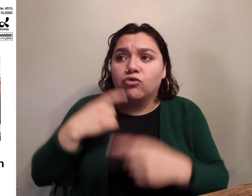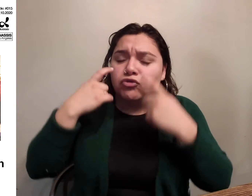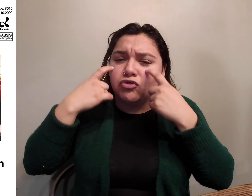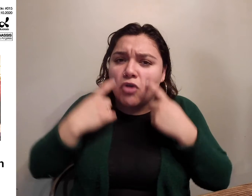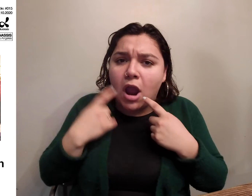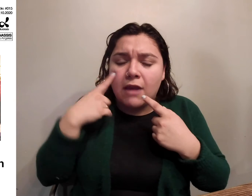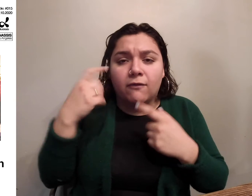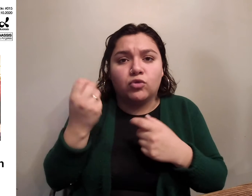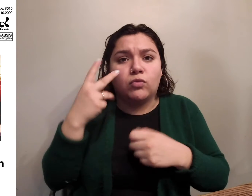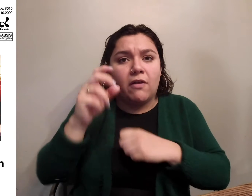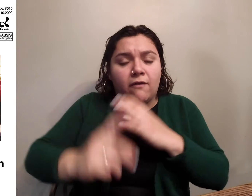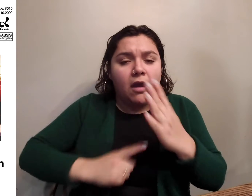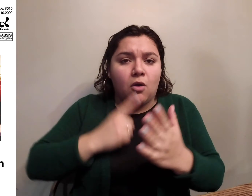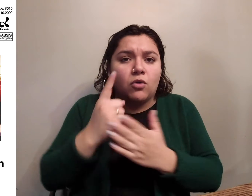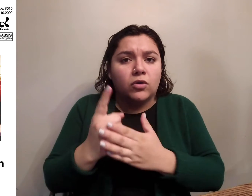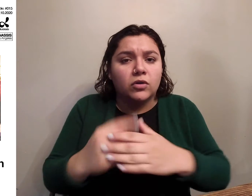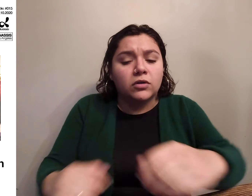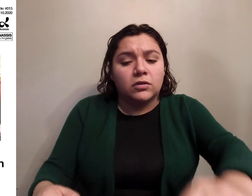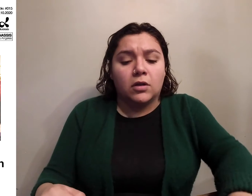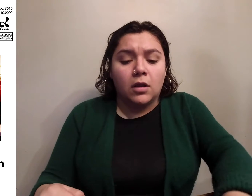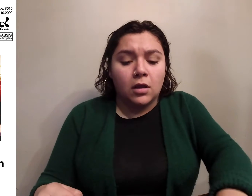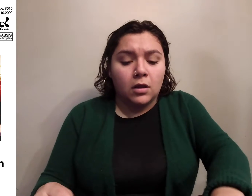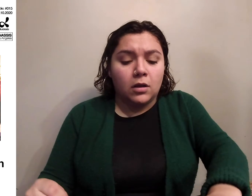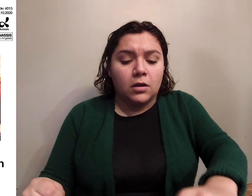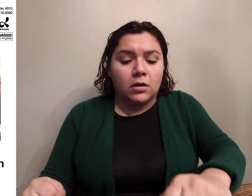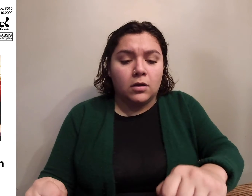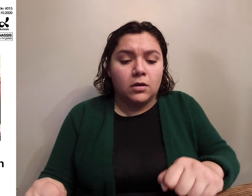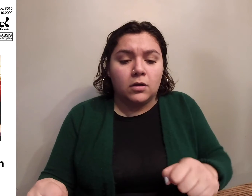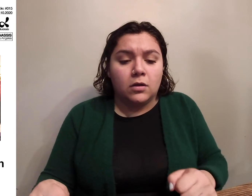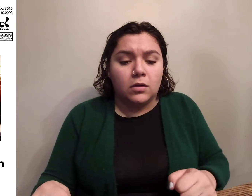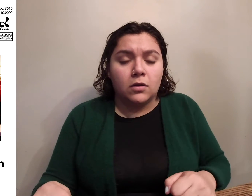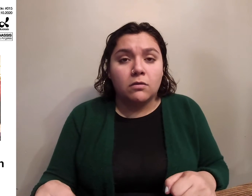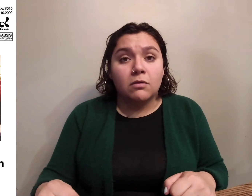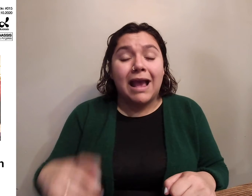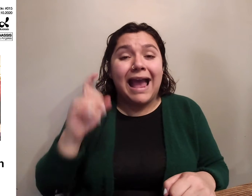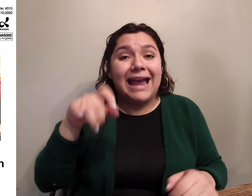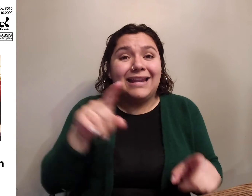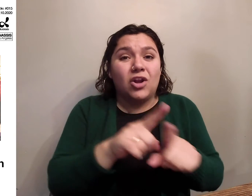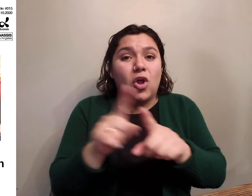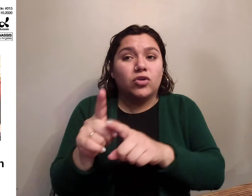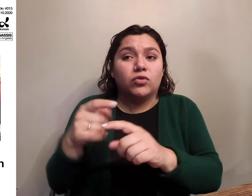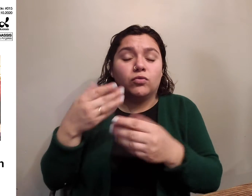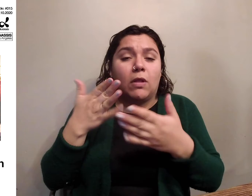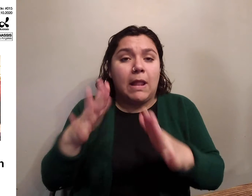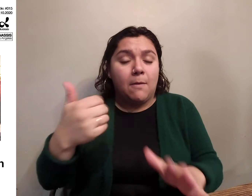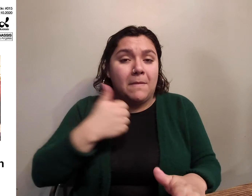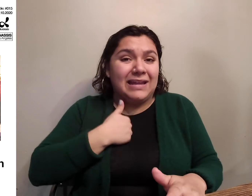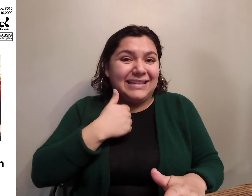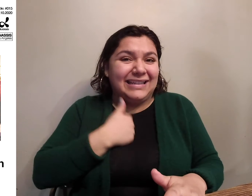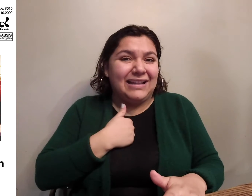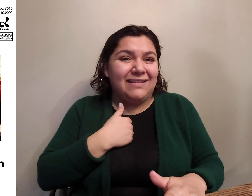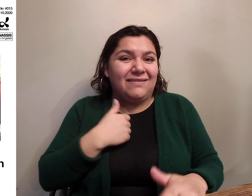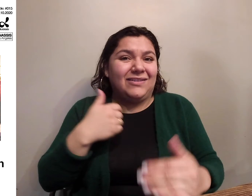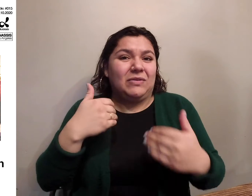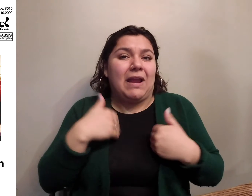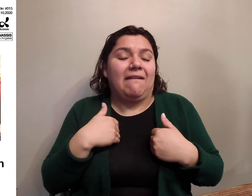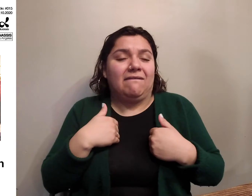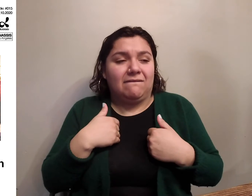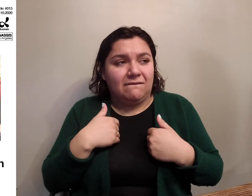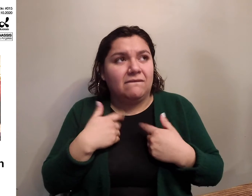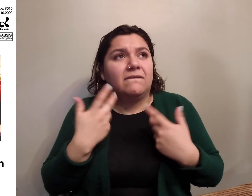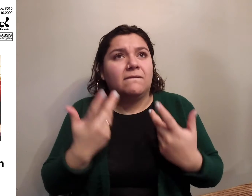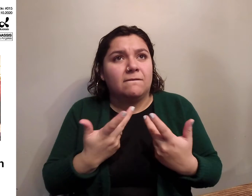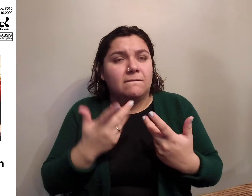for 12 hours, that I need to also give myself that same extension